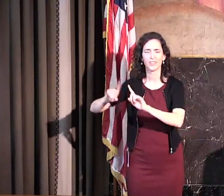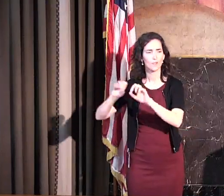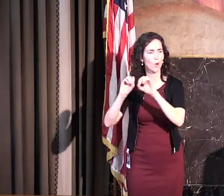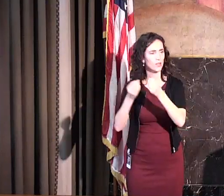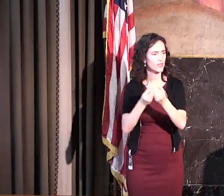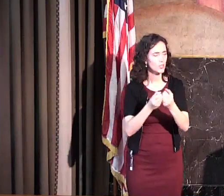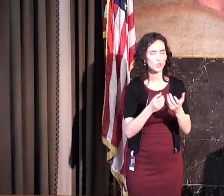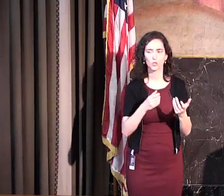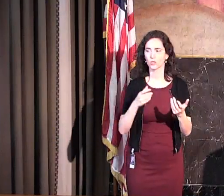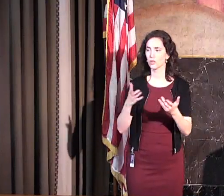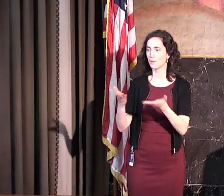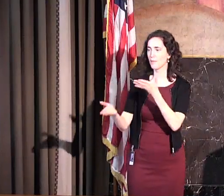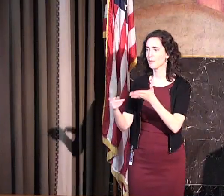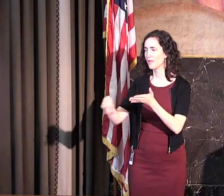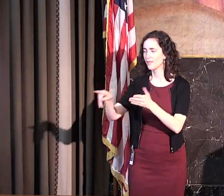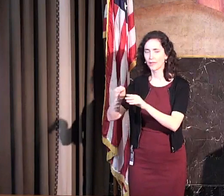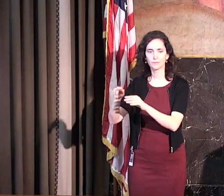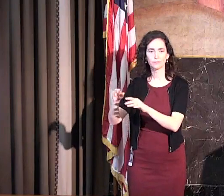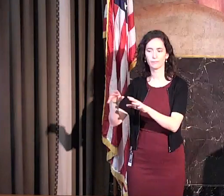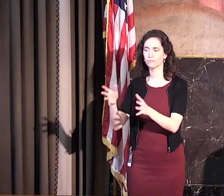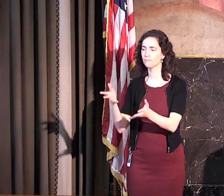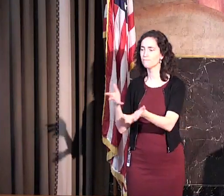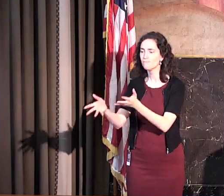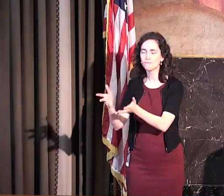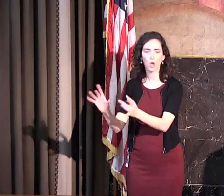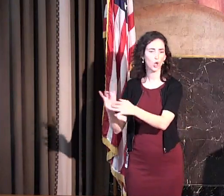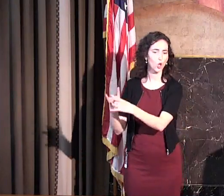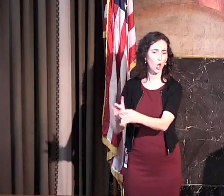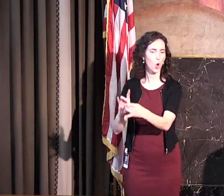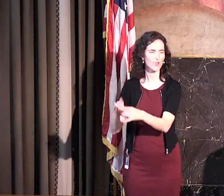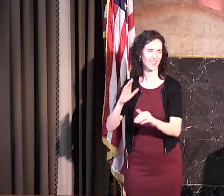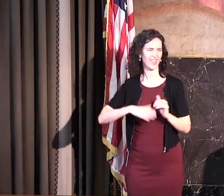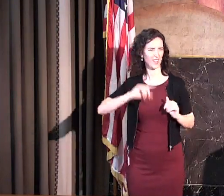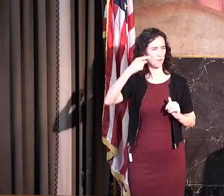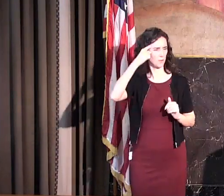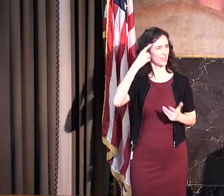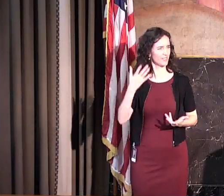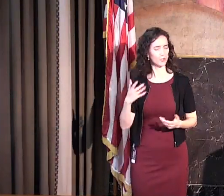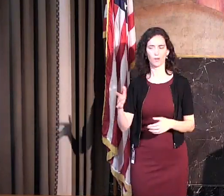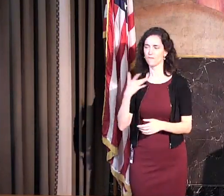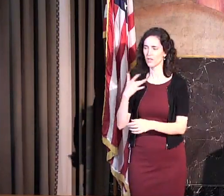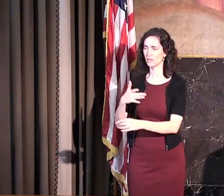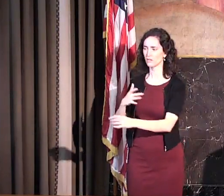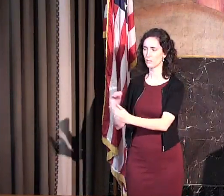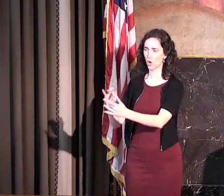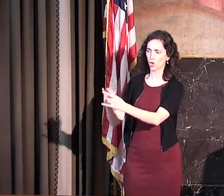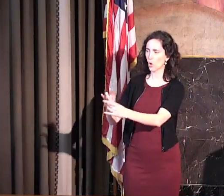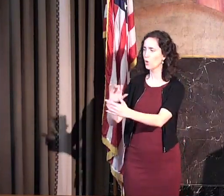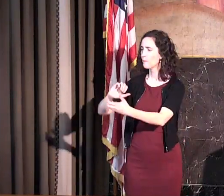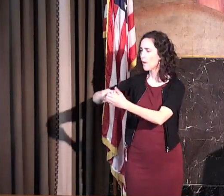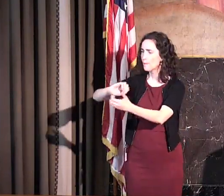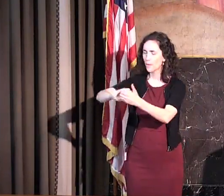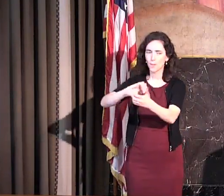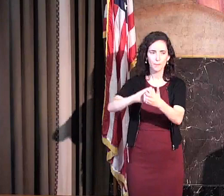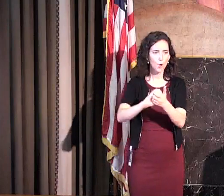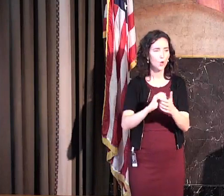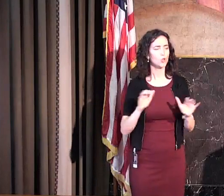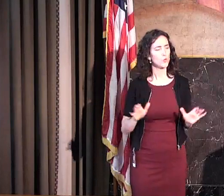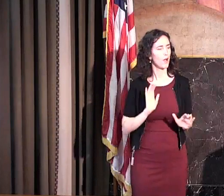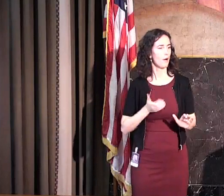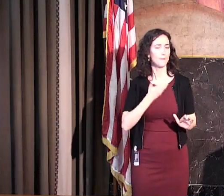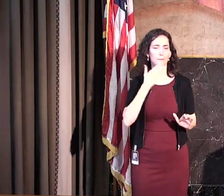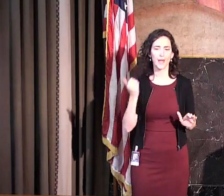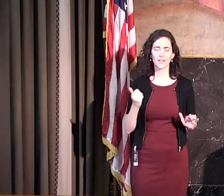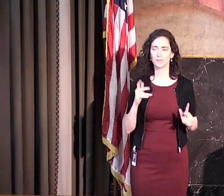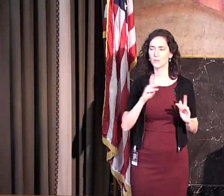that might have more street cred than government does, and do whatever we can to reach those people. I